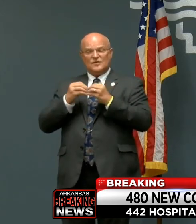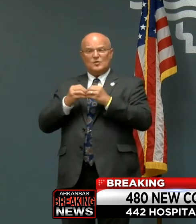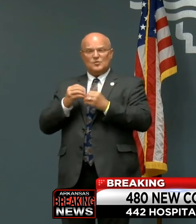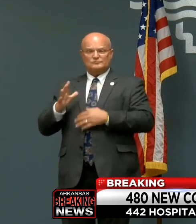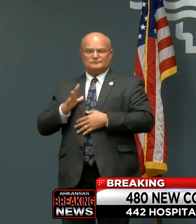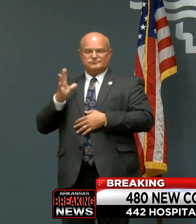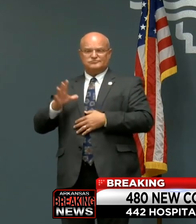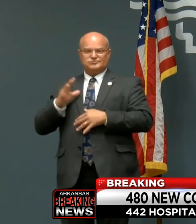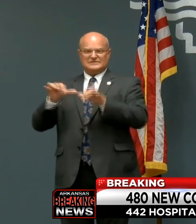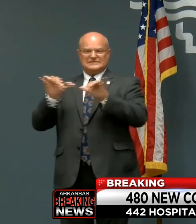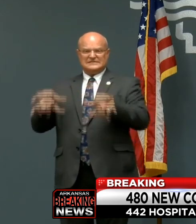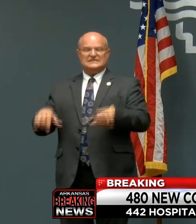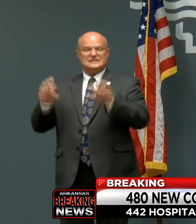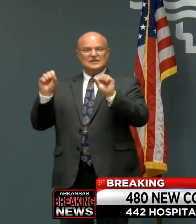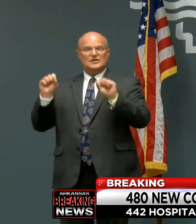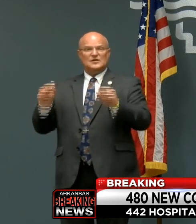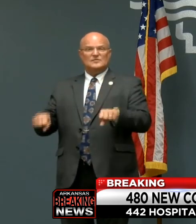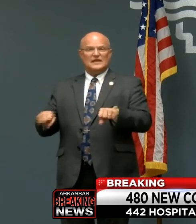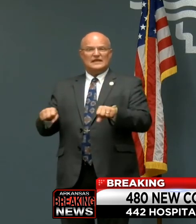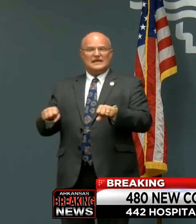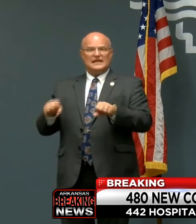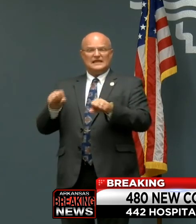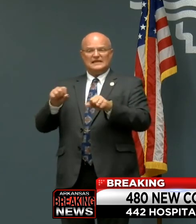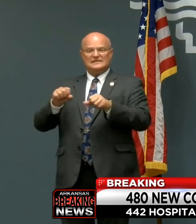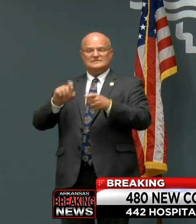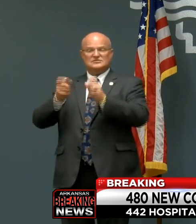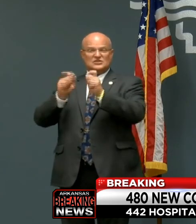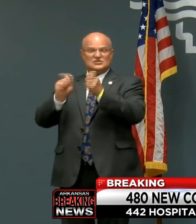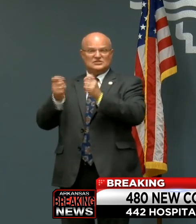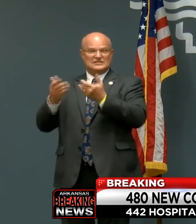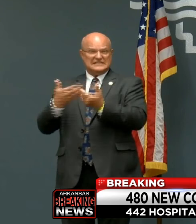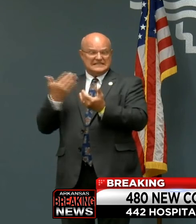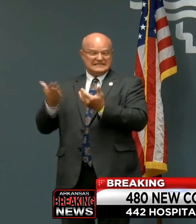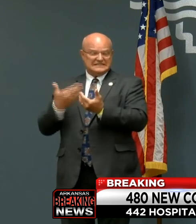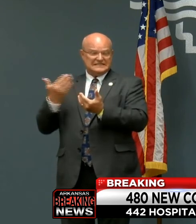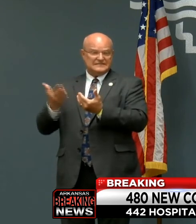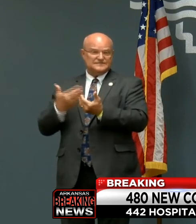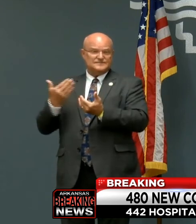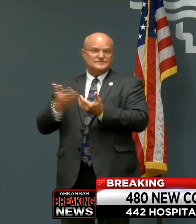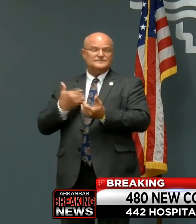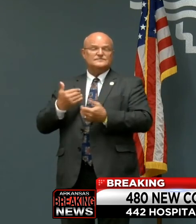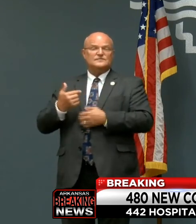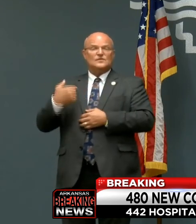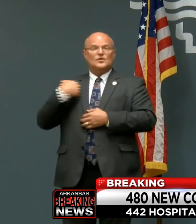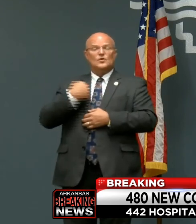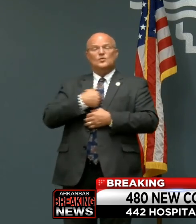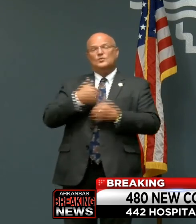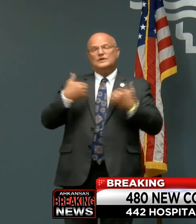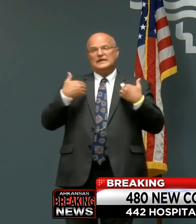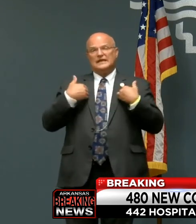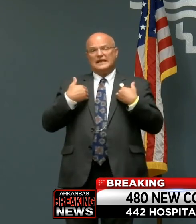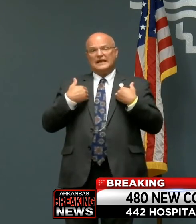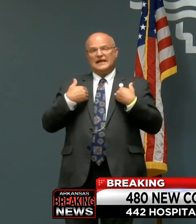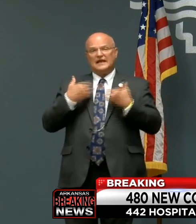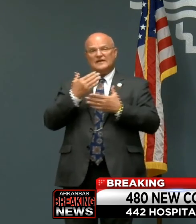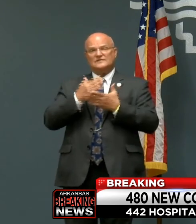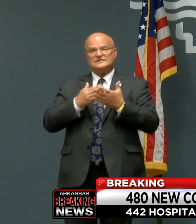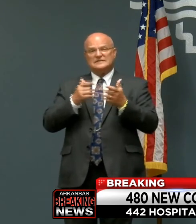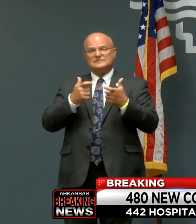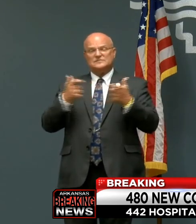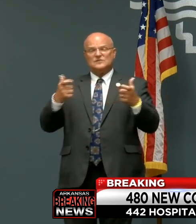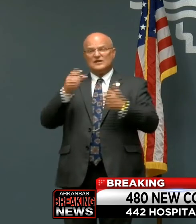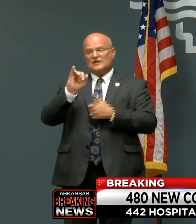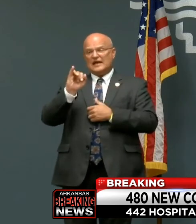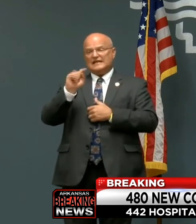modern system that they can deliver and make that change more rapidly. We have some greater